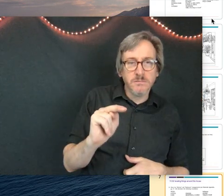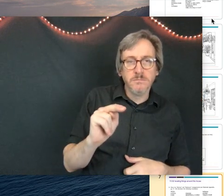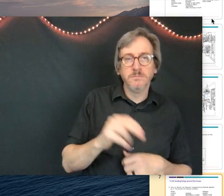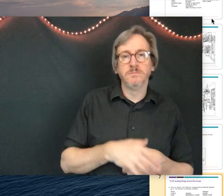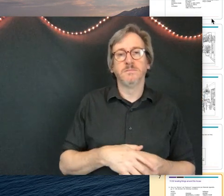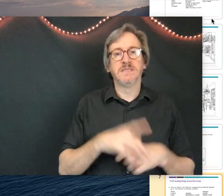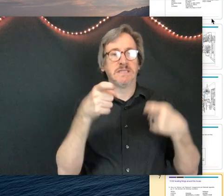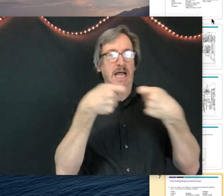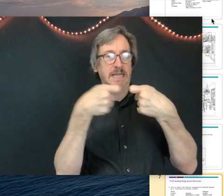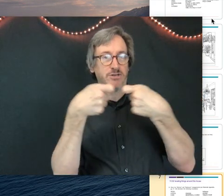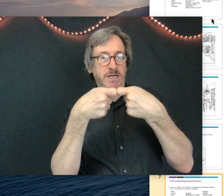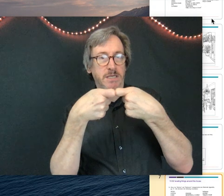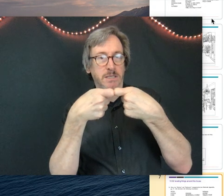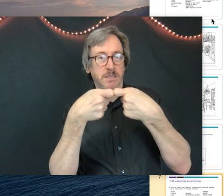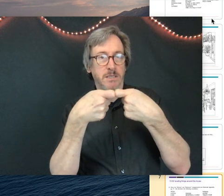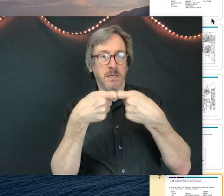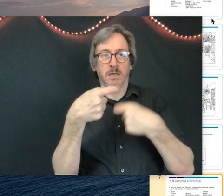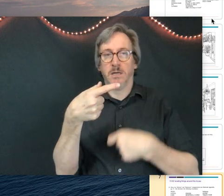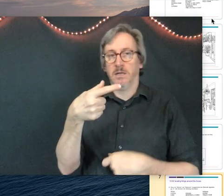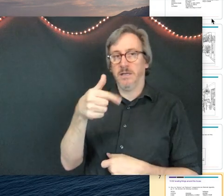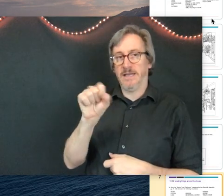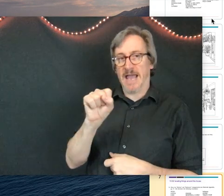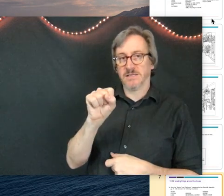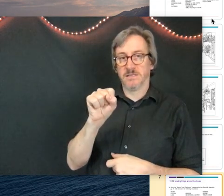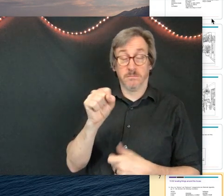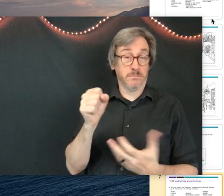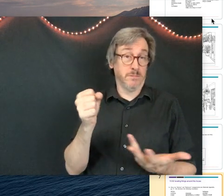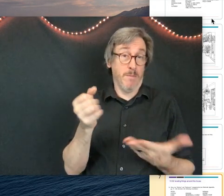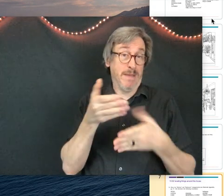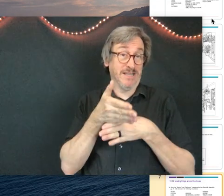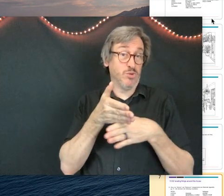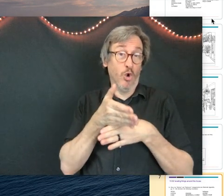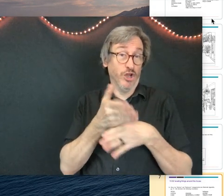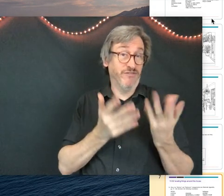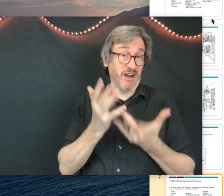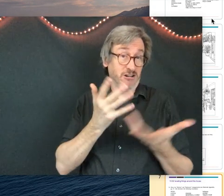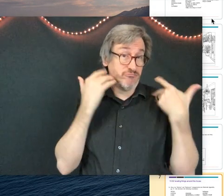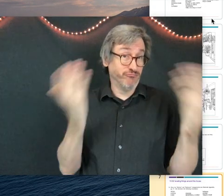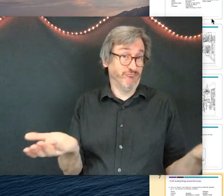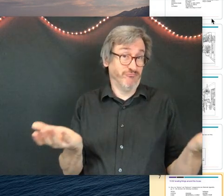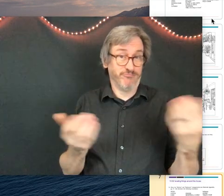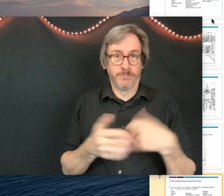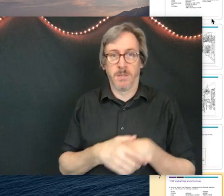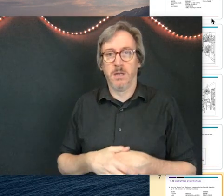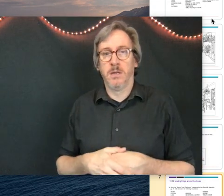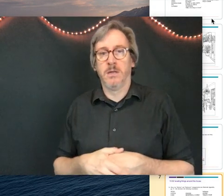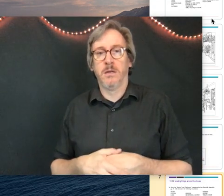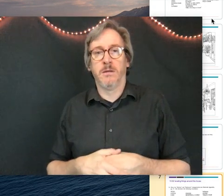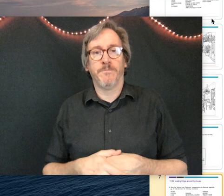Oven, electric, gas. Maybe it's wood fire.